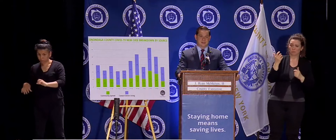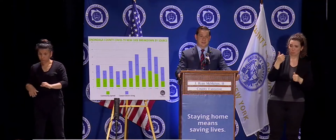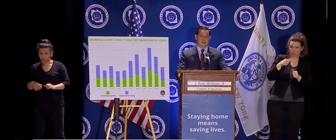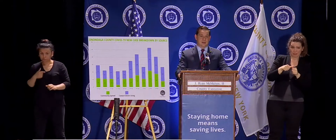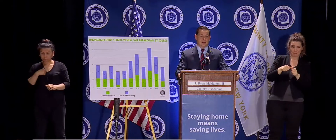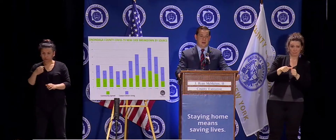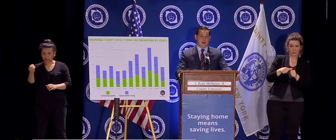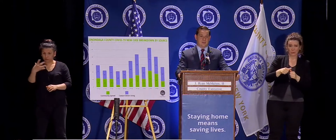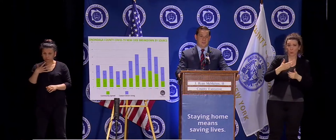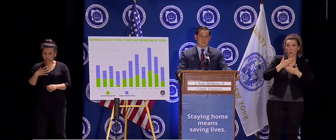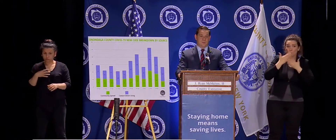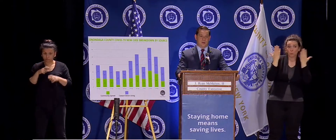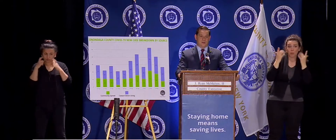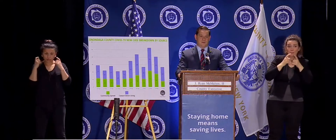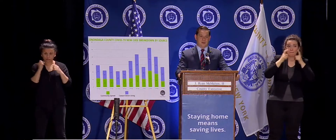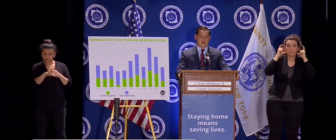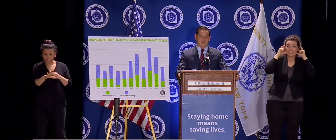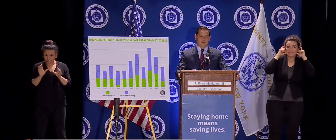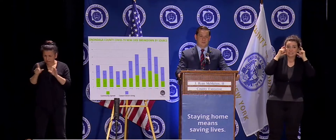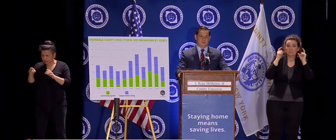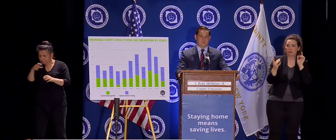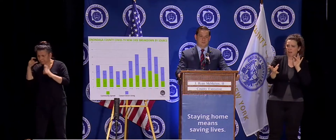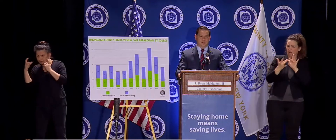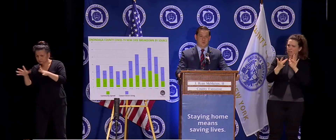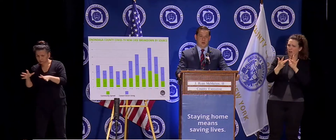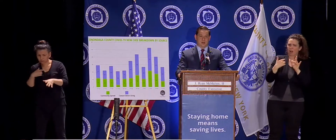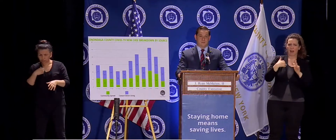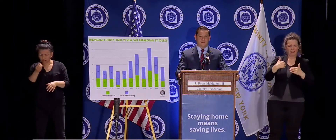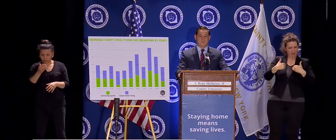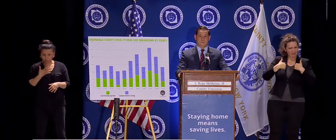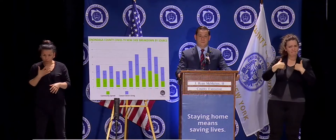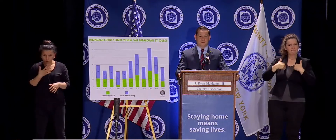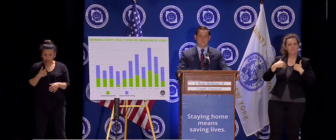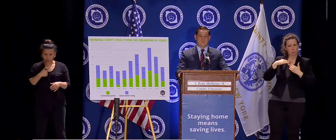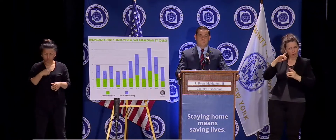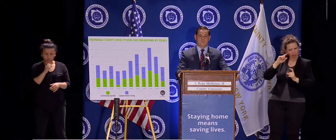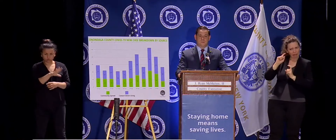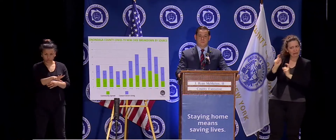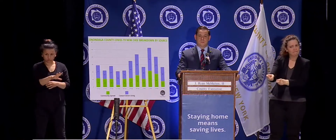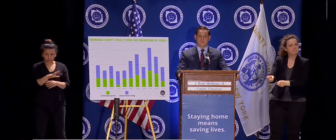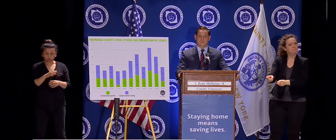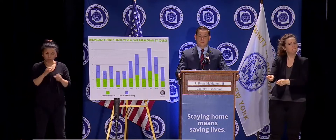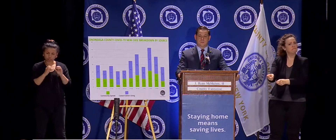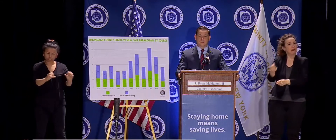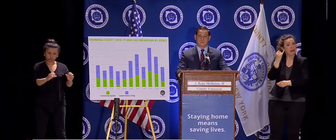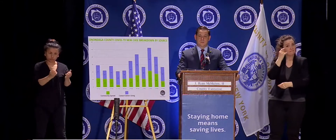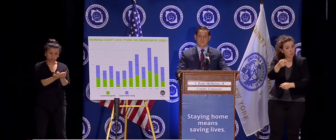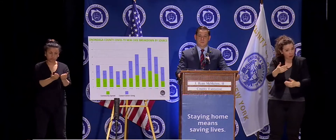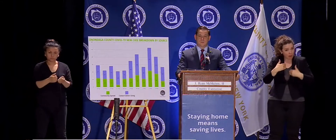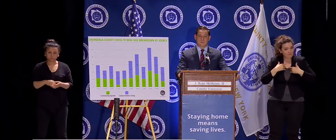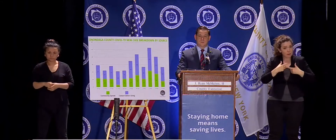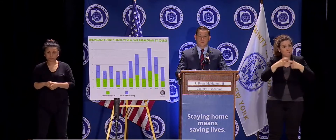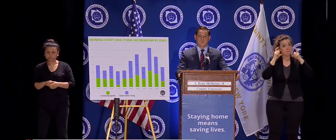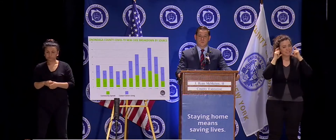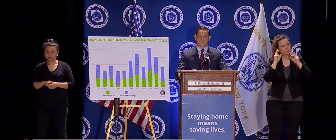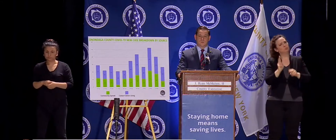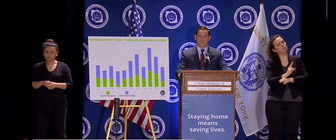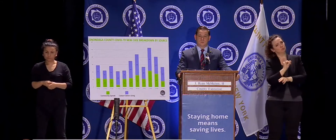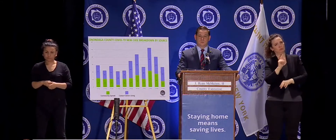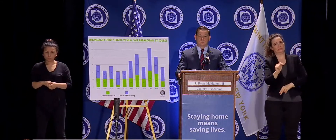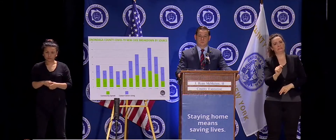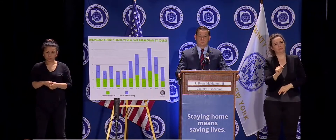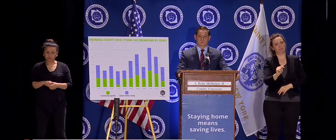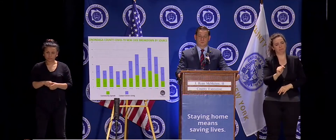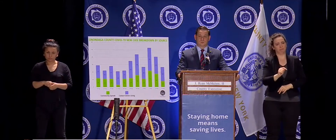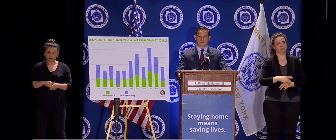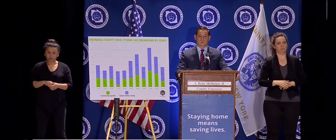a mask. But if you have one, please wear it. You mentioned Walmart being a place that isn't enforcing it for